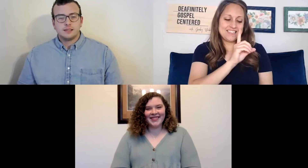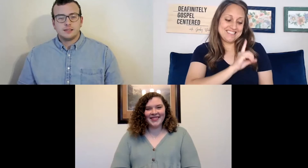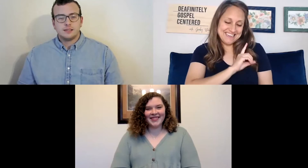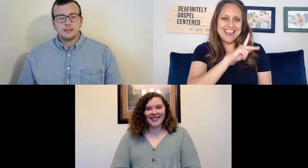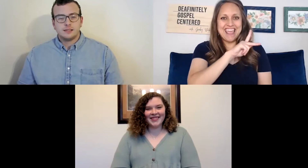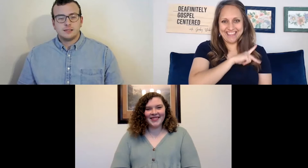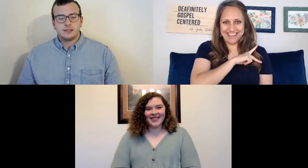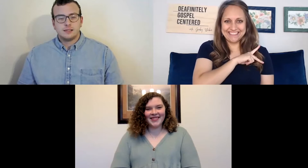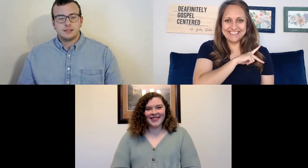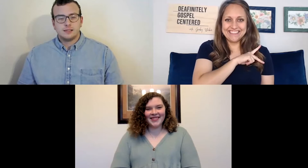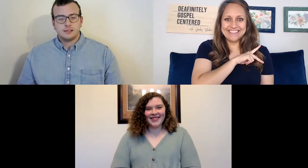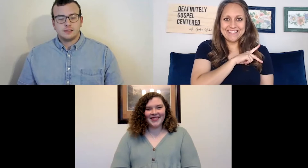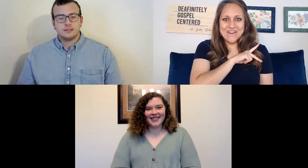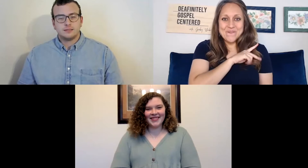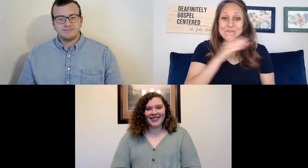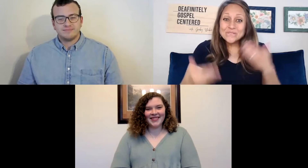vodcast.